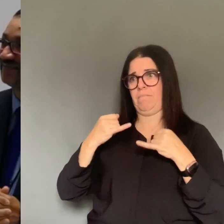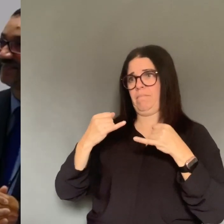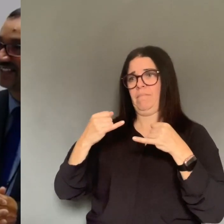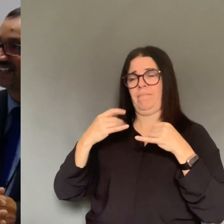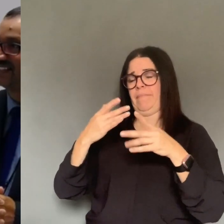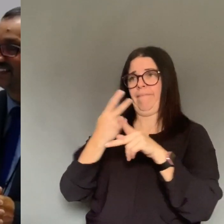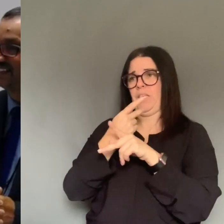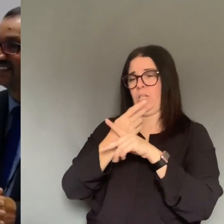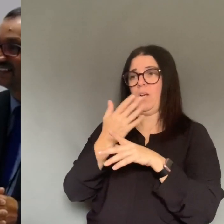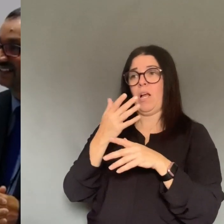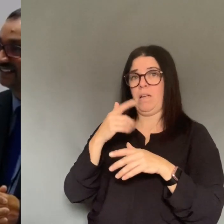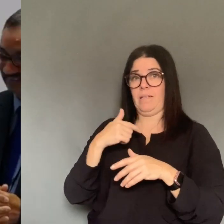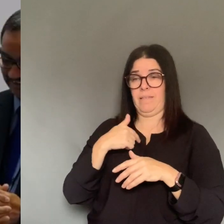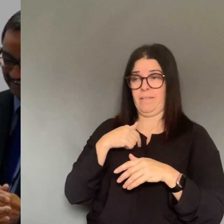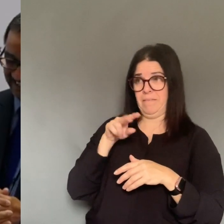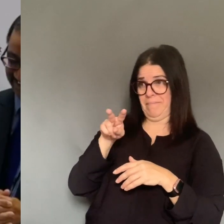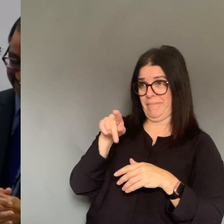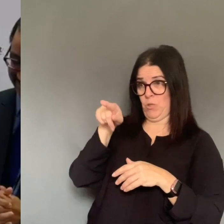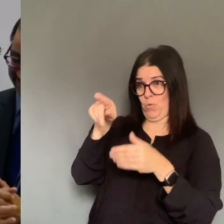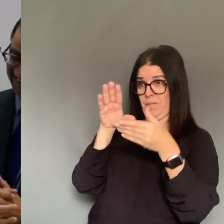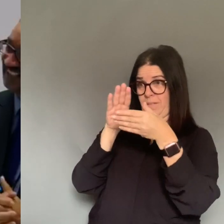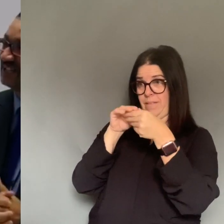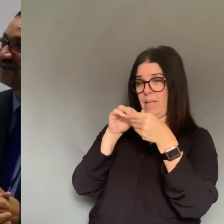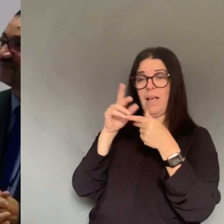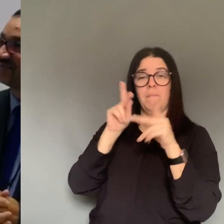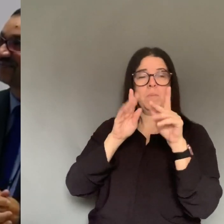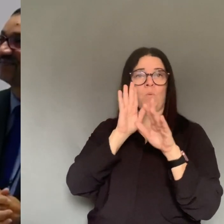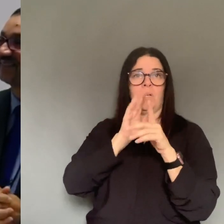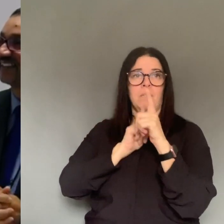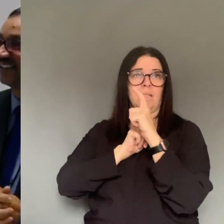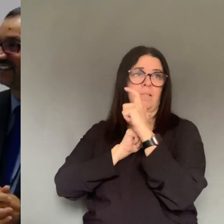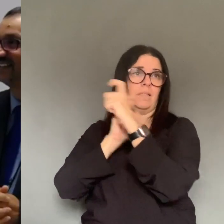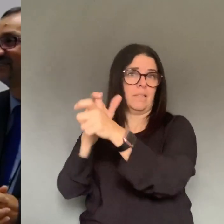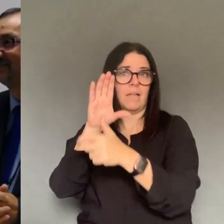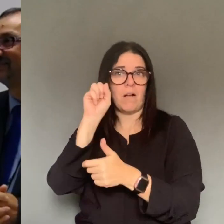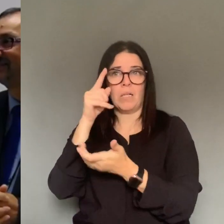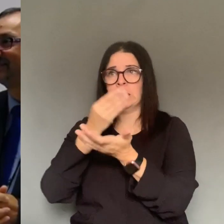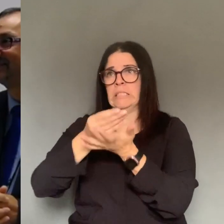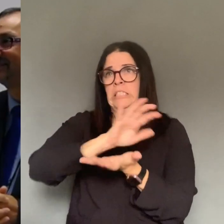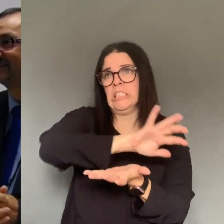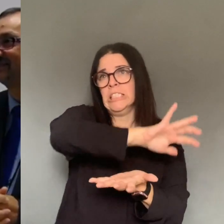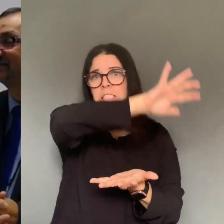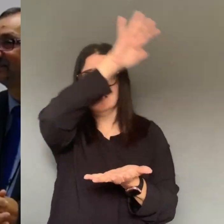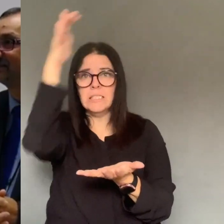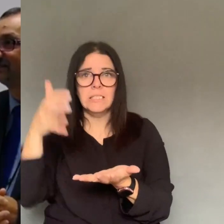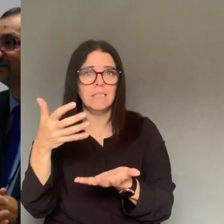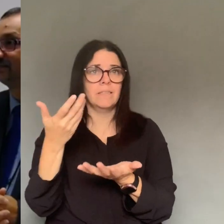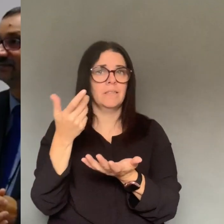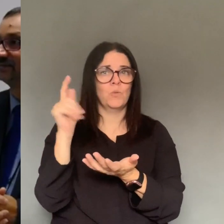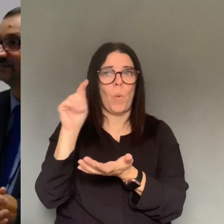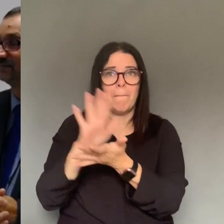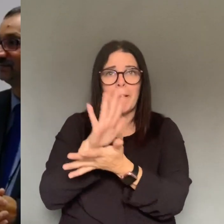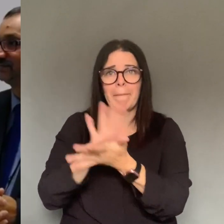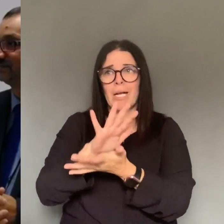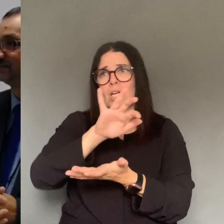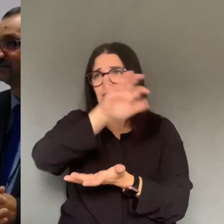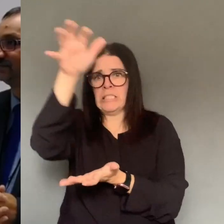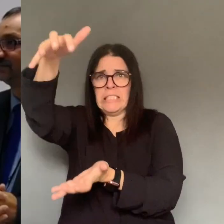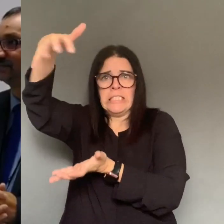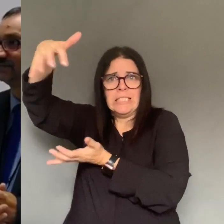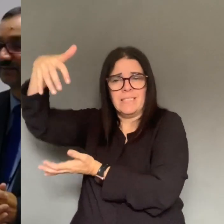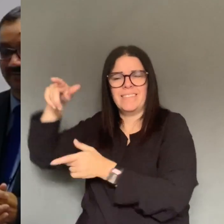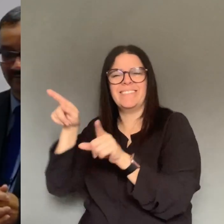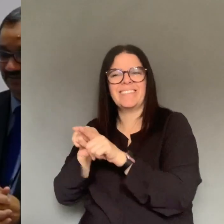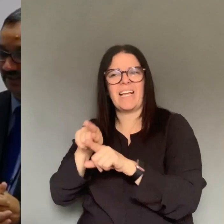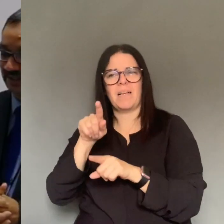stocking up on toilet paper and whatever else they're going to do, just like they did a month and a half ago. Like we're not putting